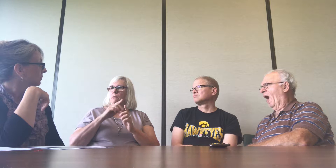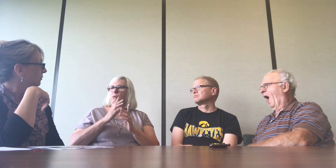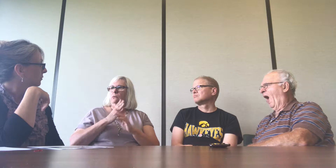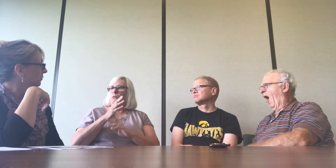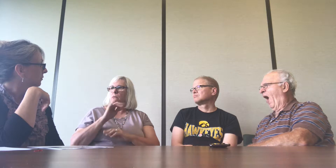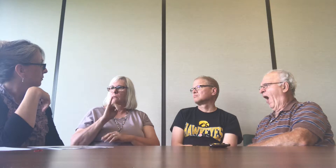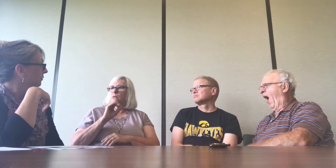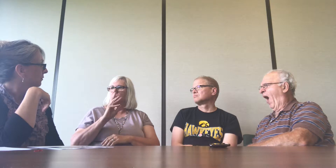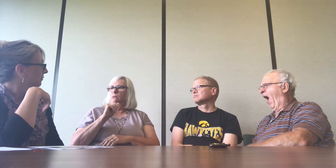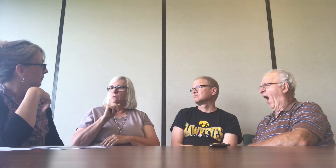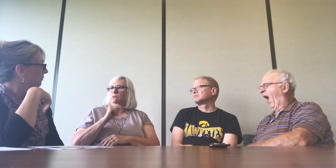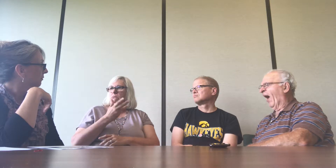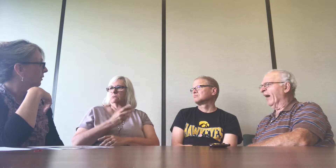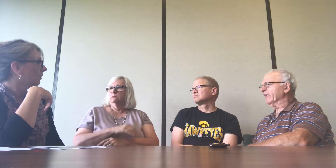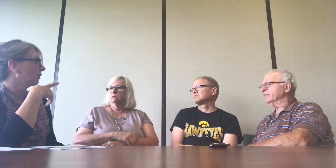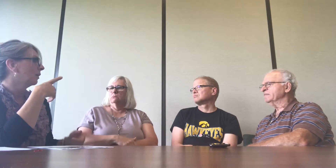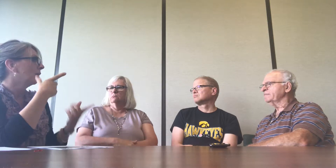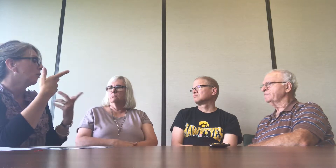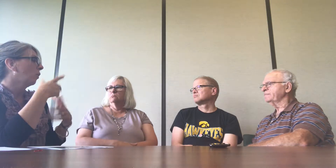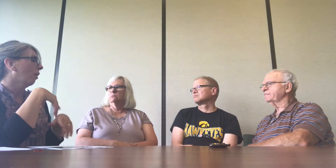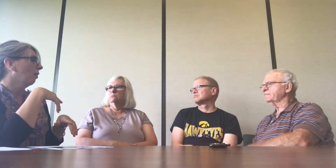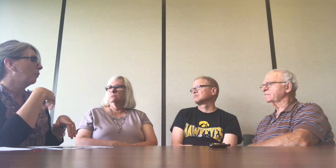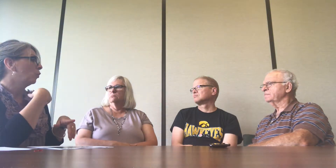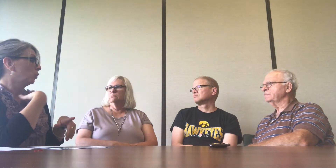someone's out of state, can they still report that?